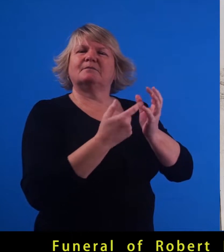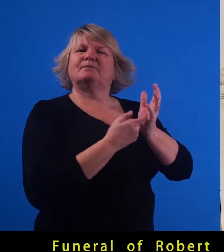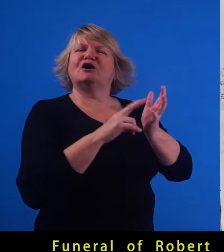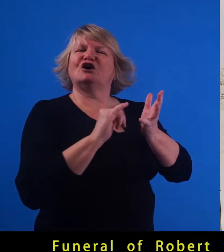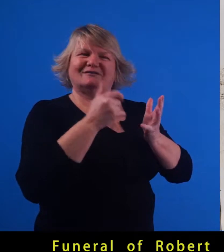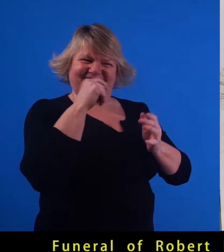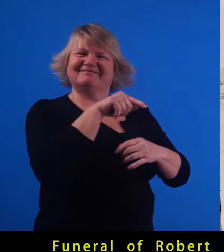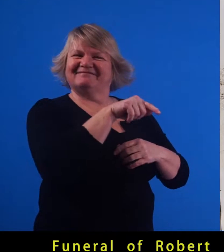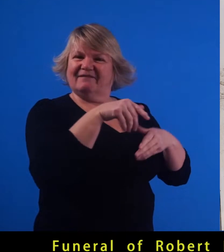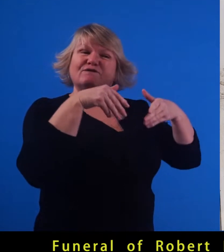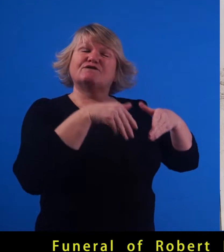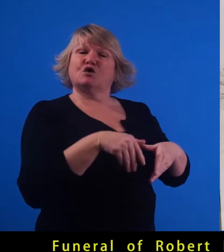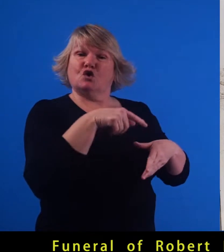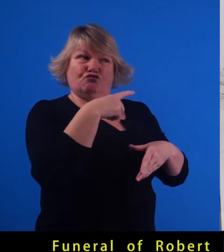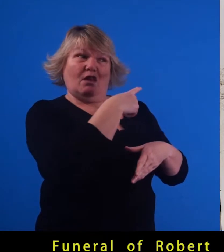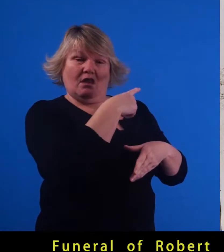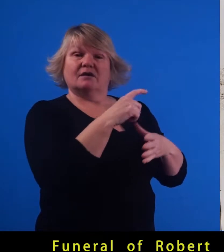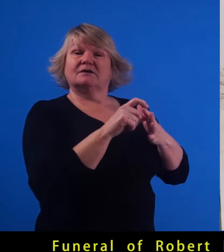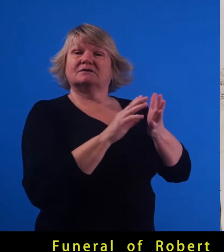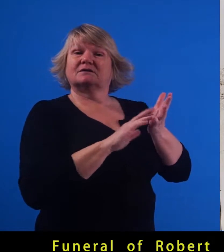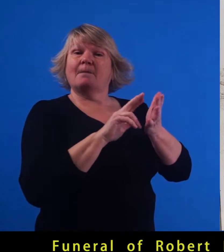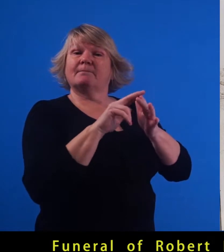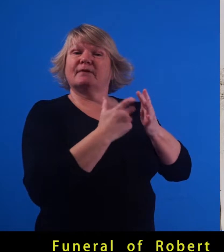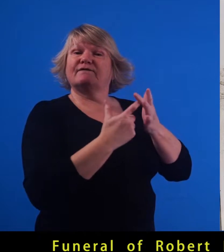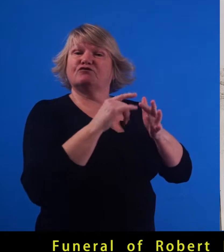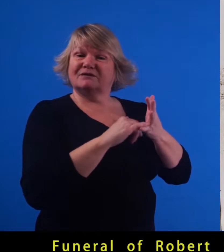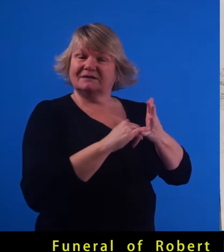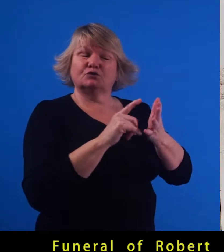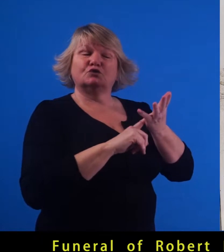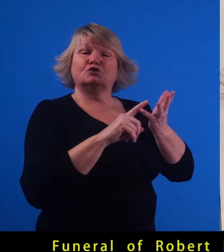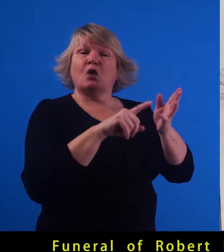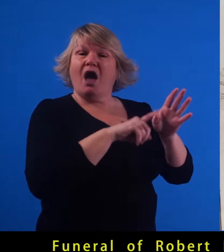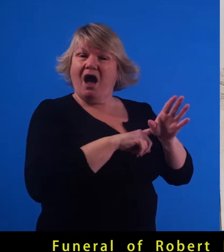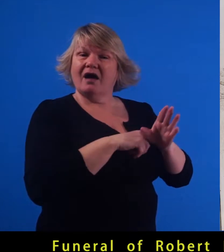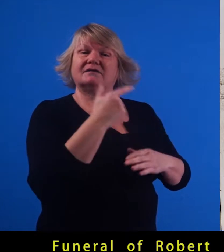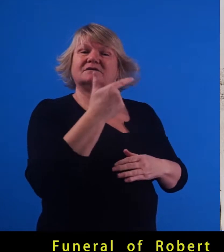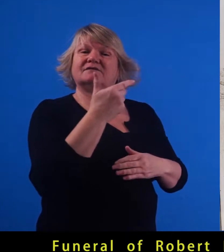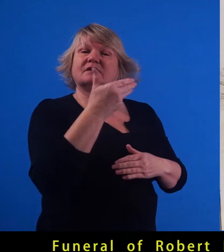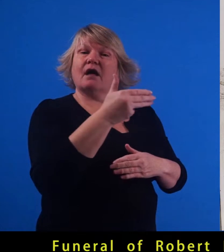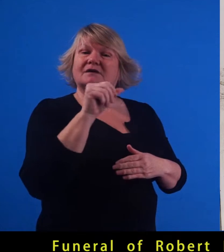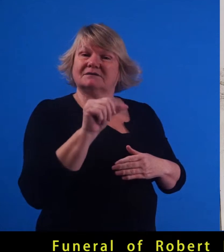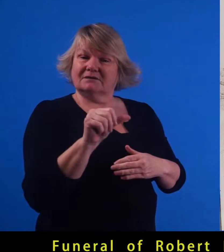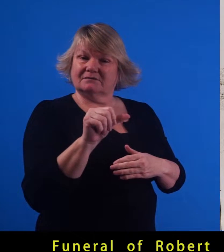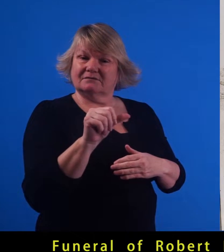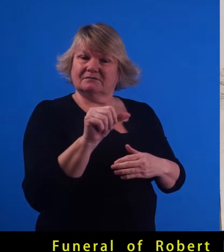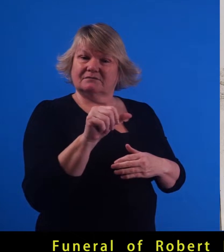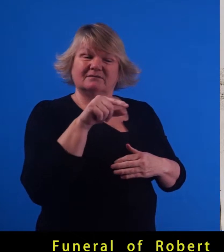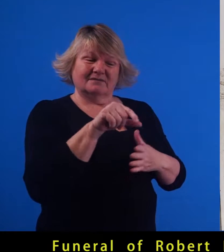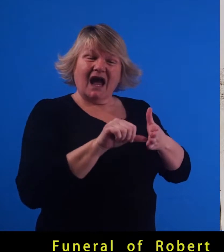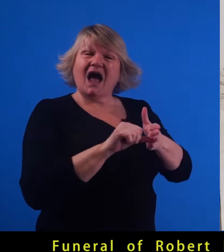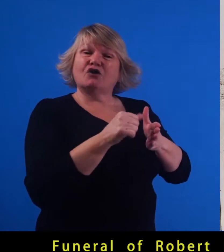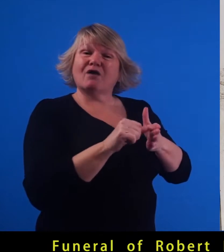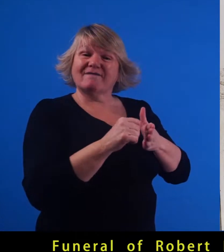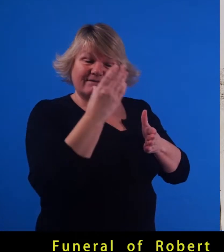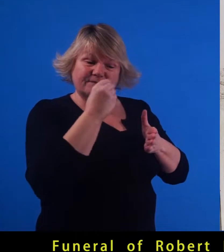Funeral of Robert Burns, Dumfries, July 1796. Photograph